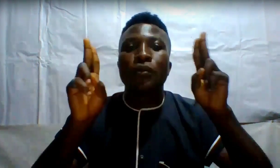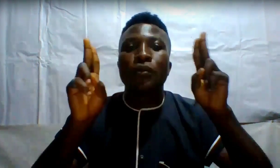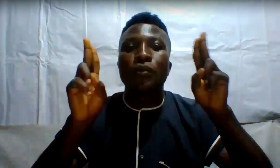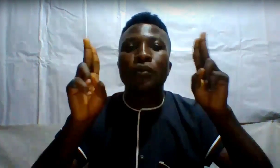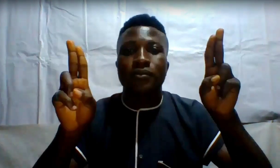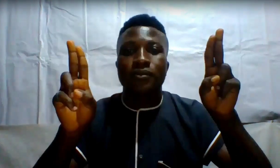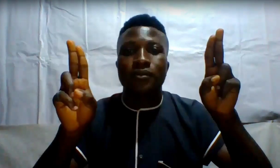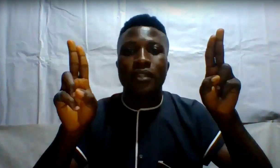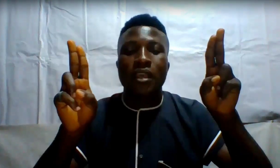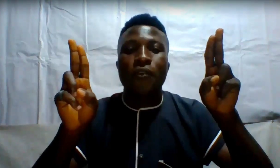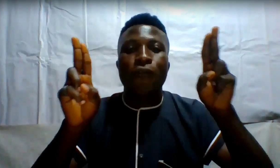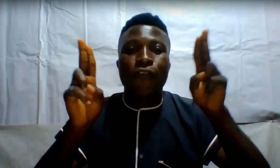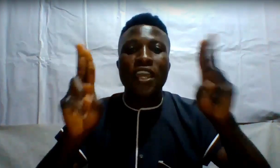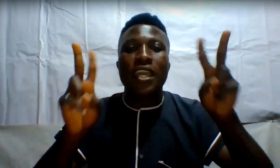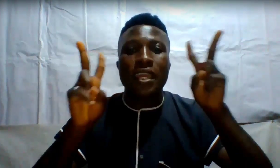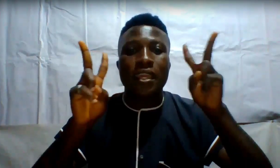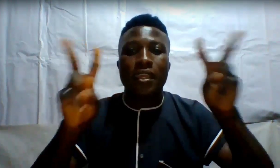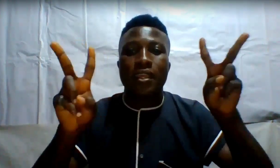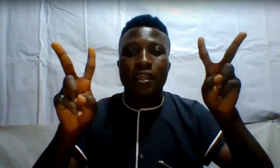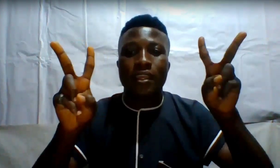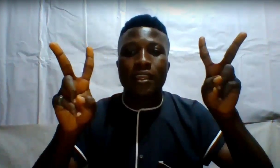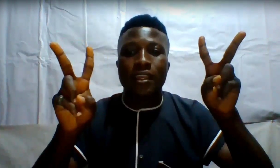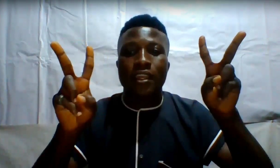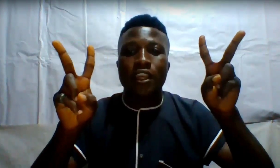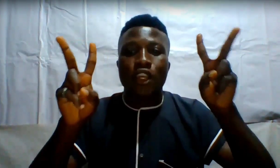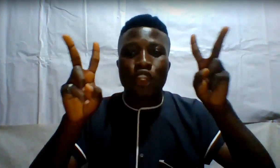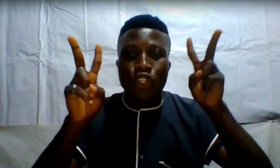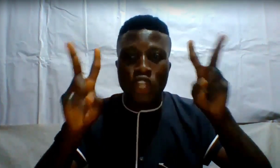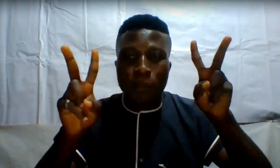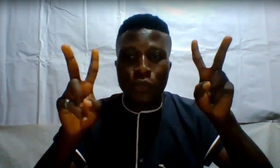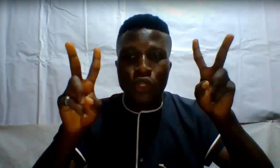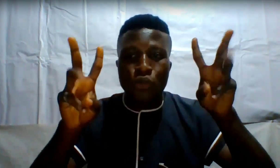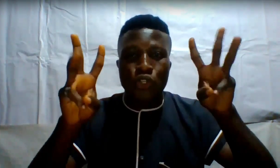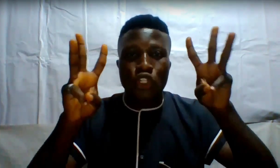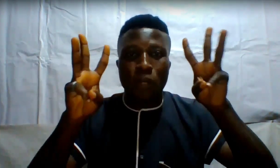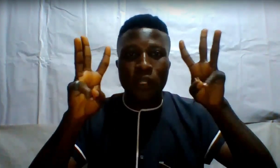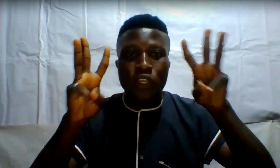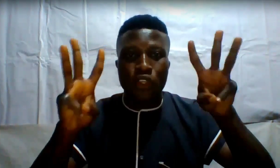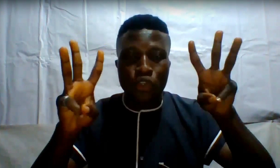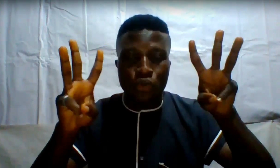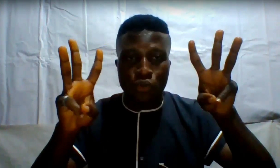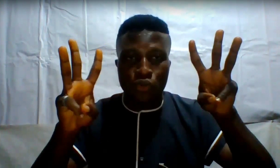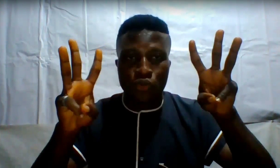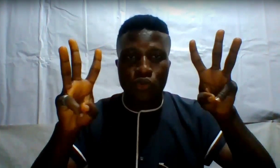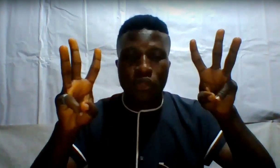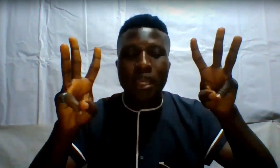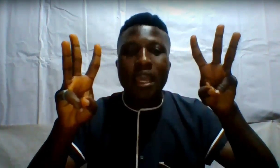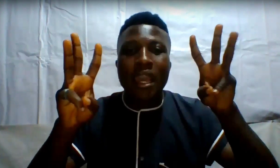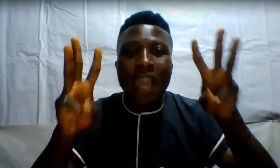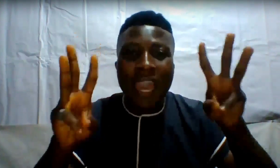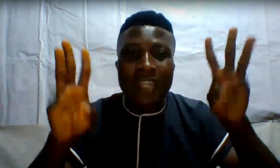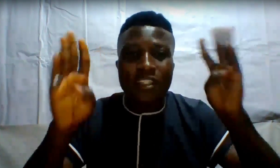W, you're doubling your U. X, you're forming a hanger where you hang your